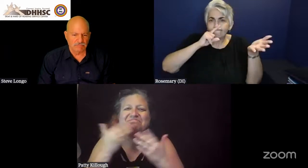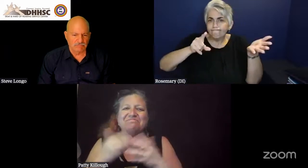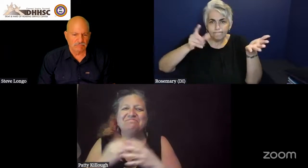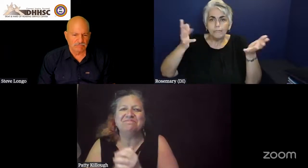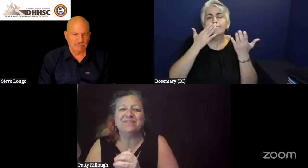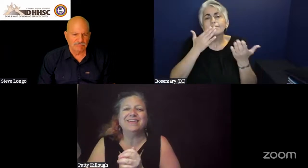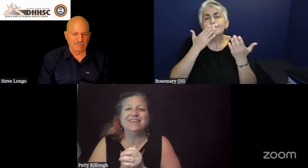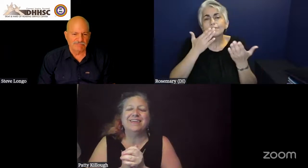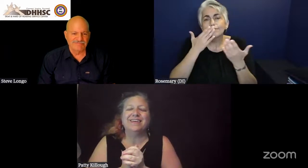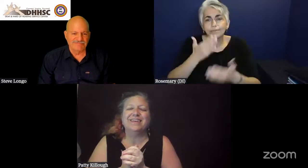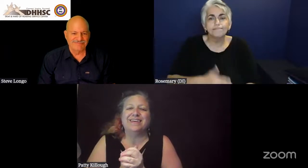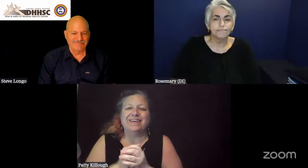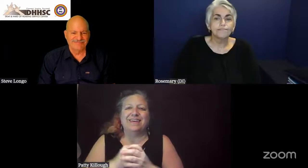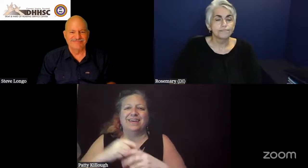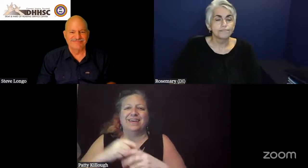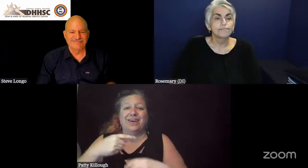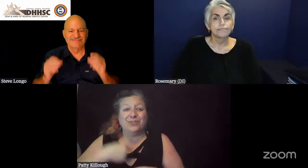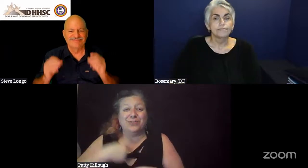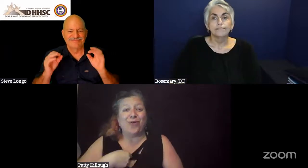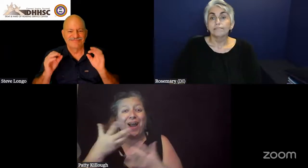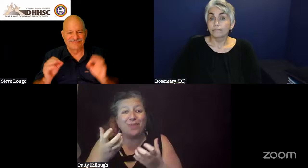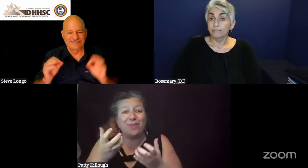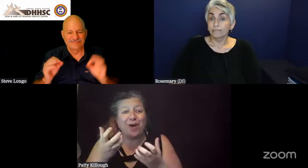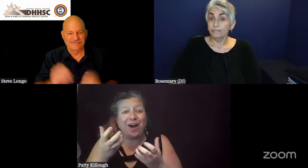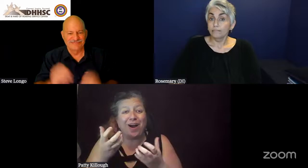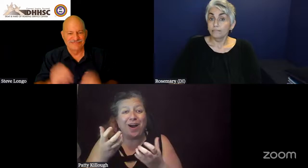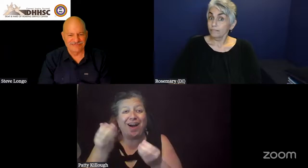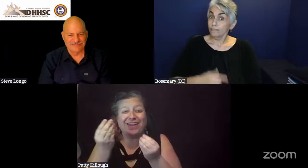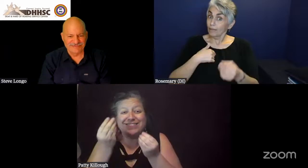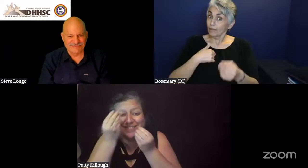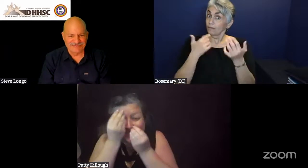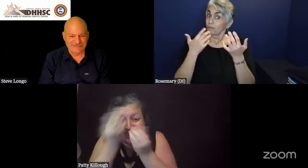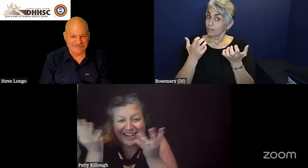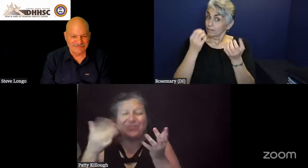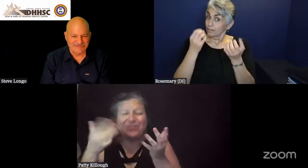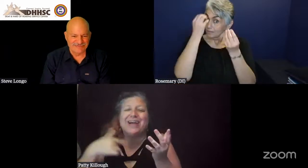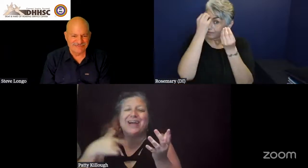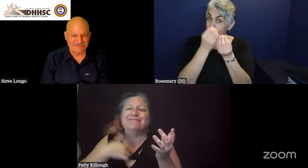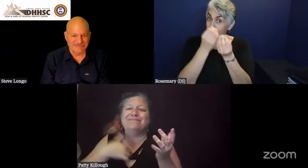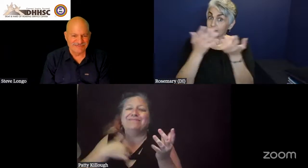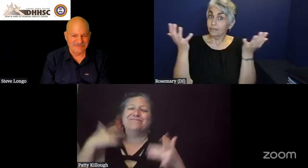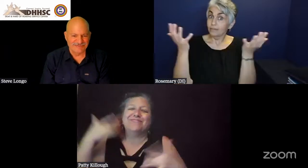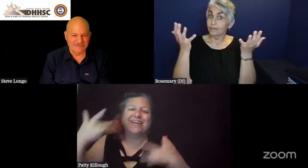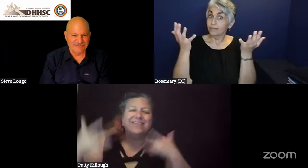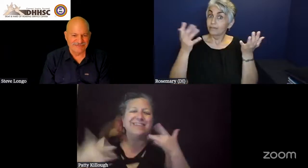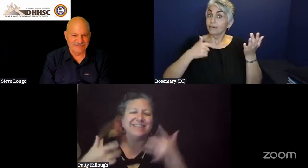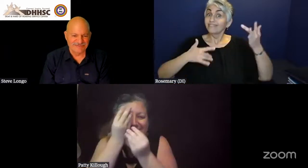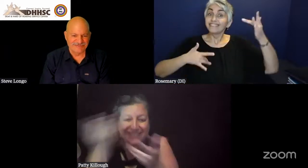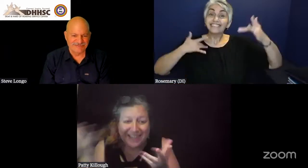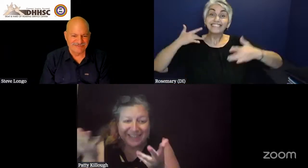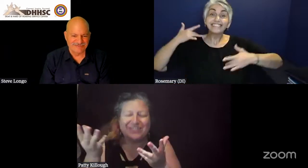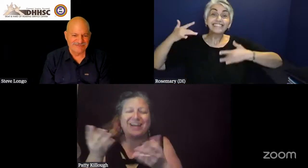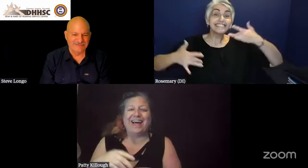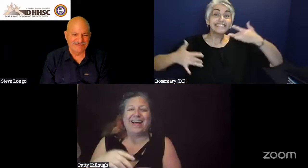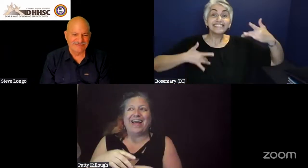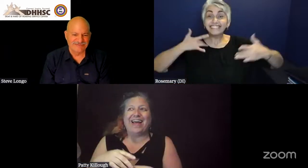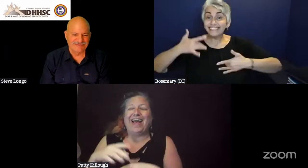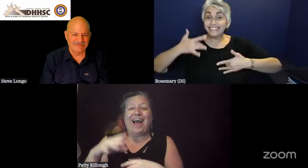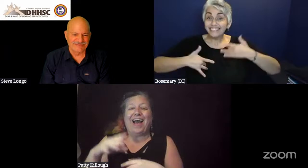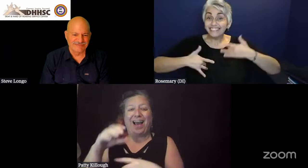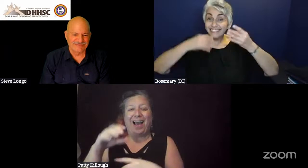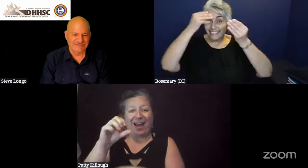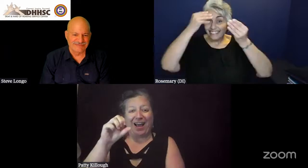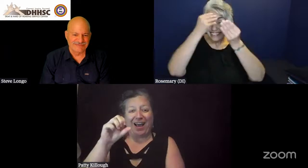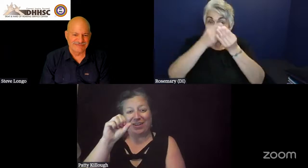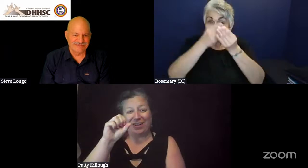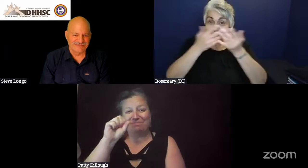was worked out in the past or when it happened. I'm not really sure, but thank you. So I want to tell